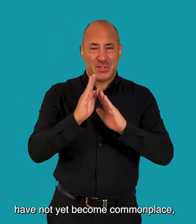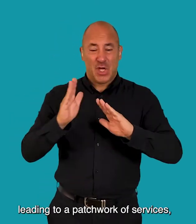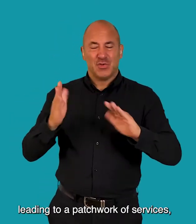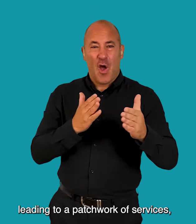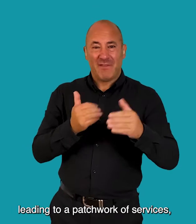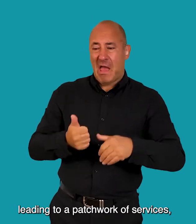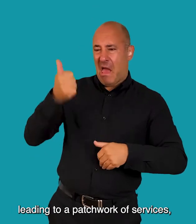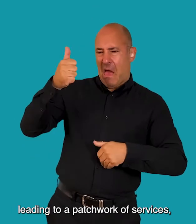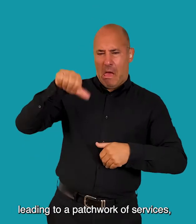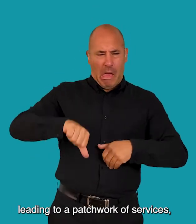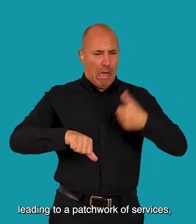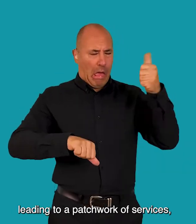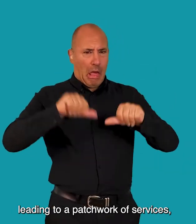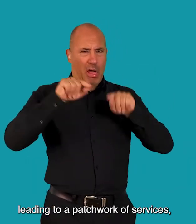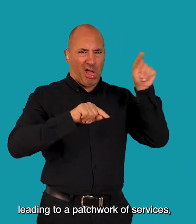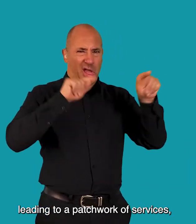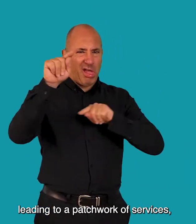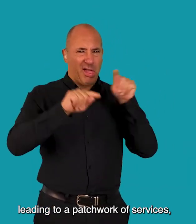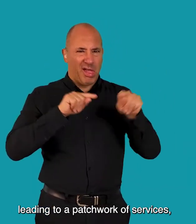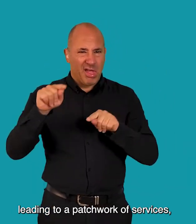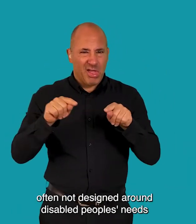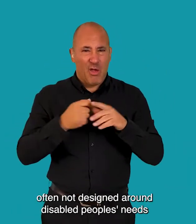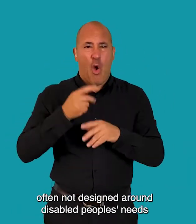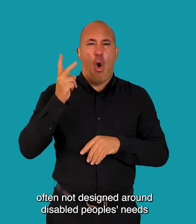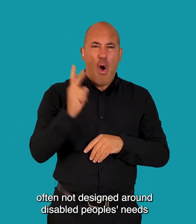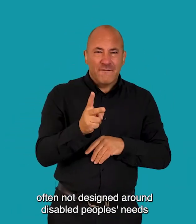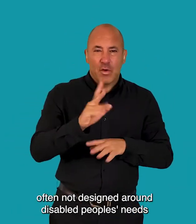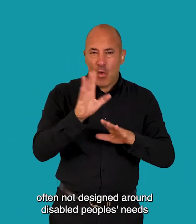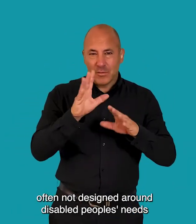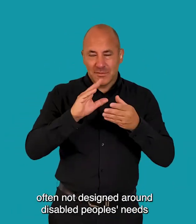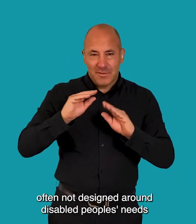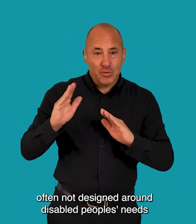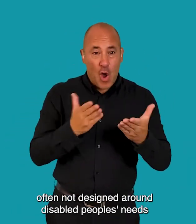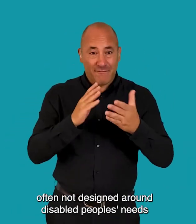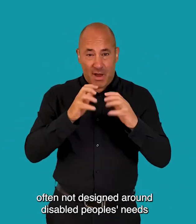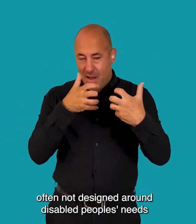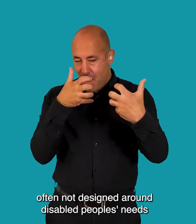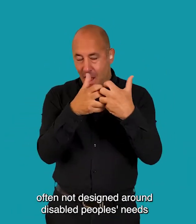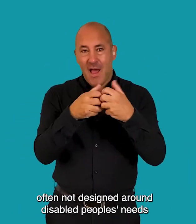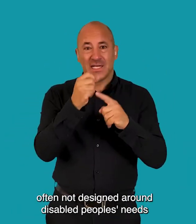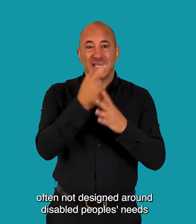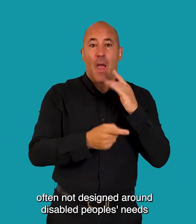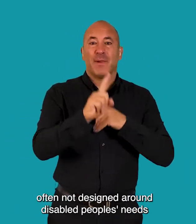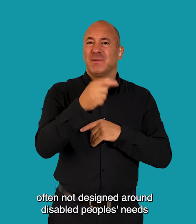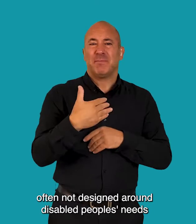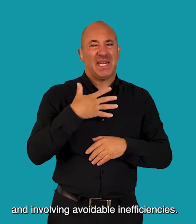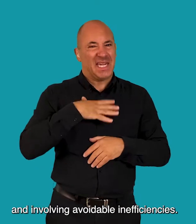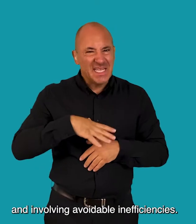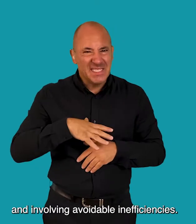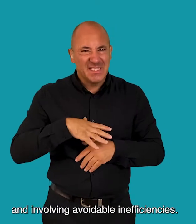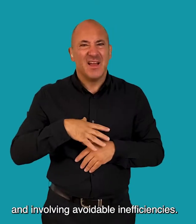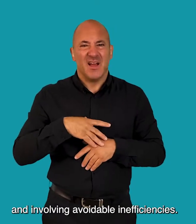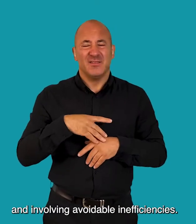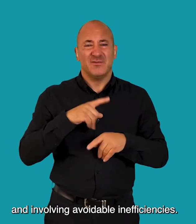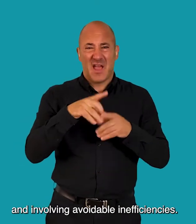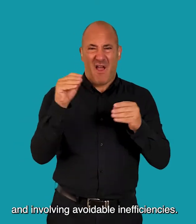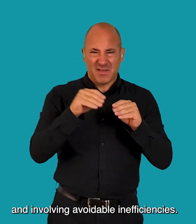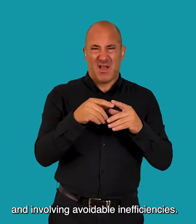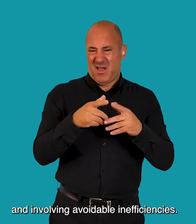leading to a patchwork of services often not designed around disabled people's needs and involving avoidable